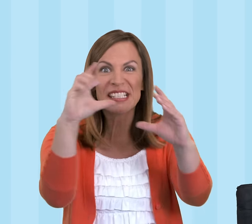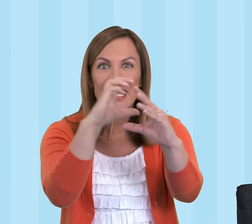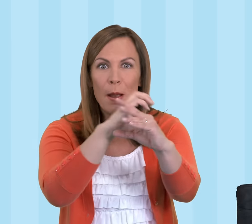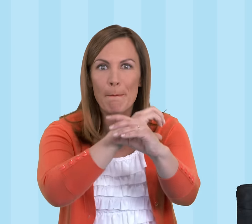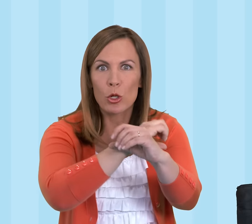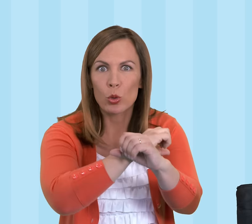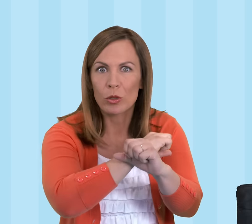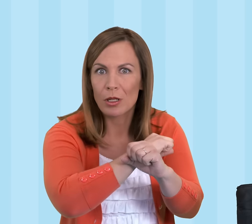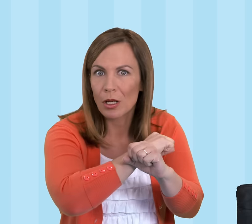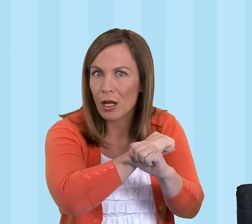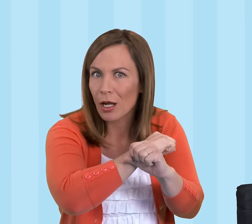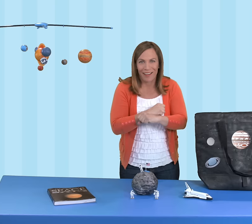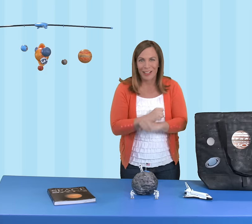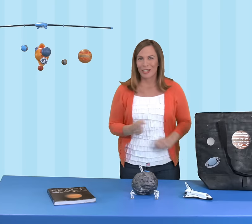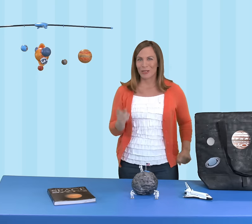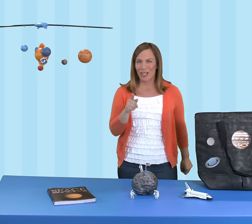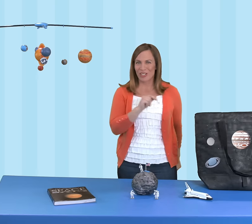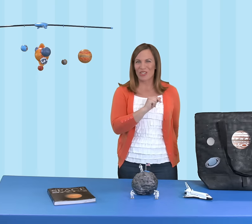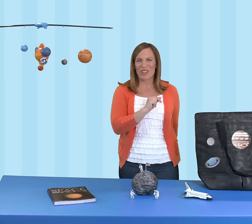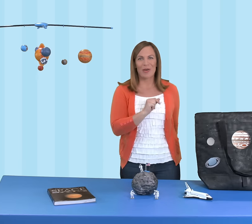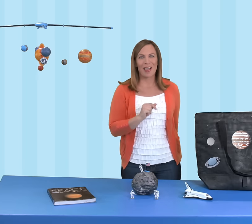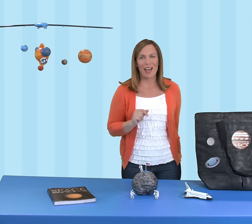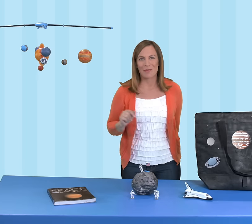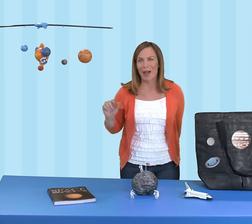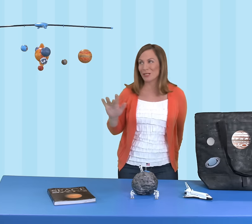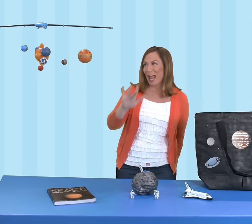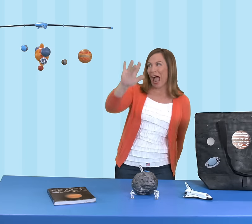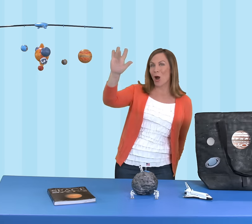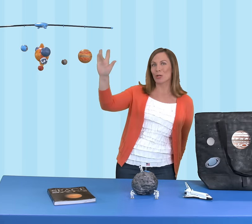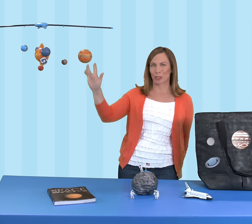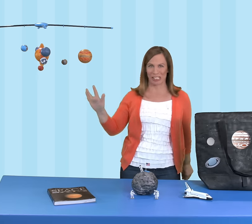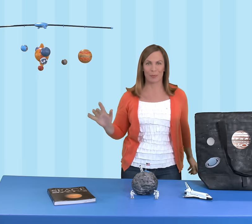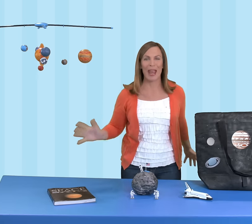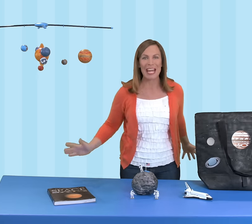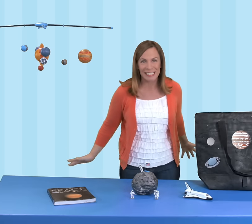missing moon. You guys sure know a lot about outer space. Space,